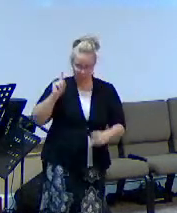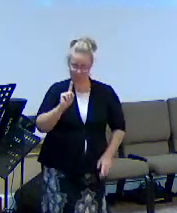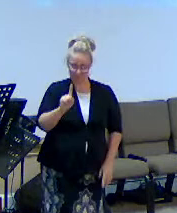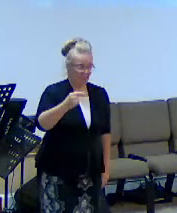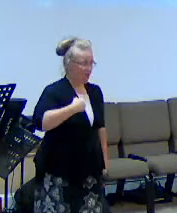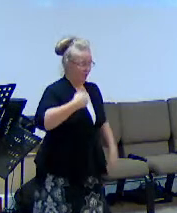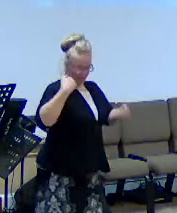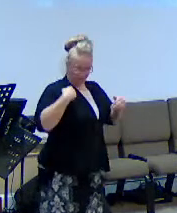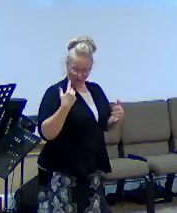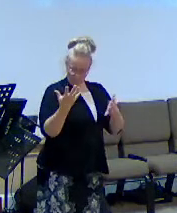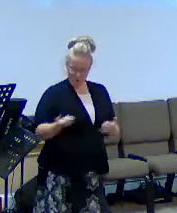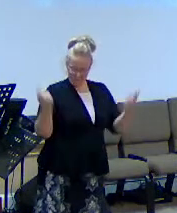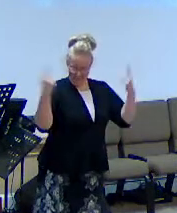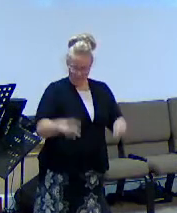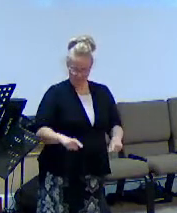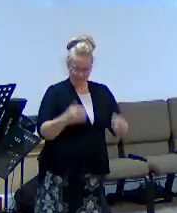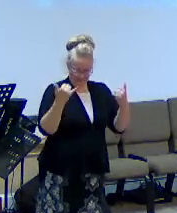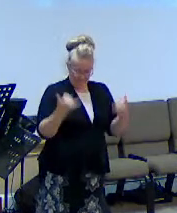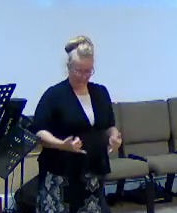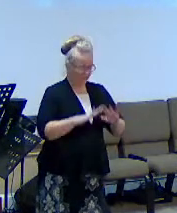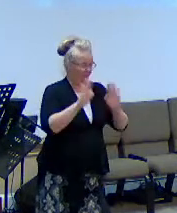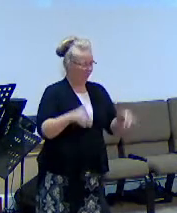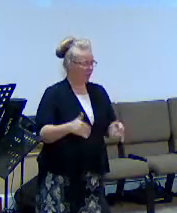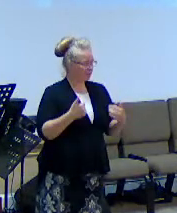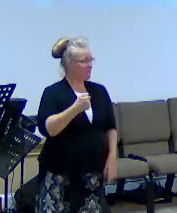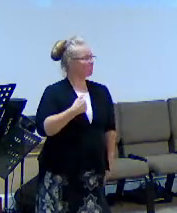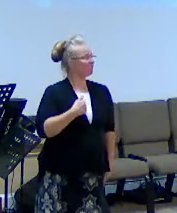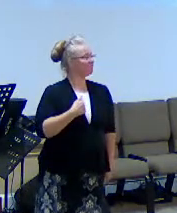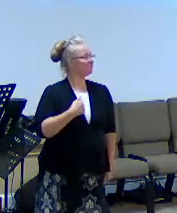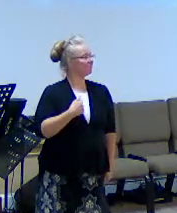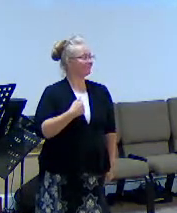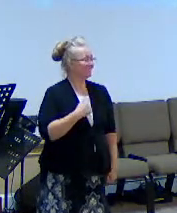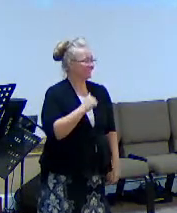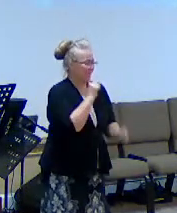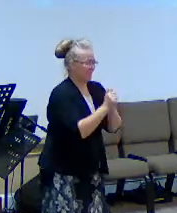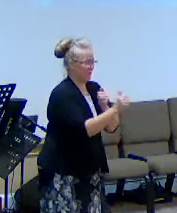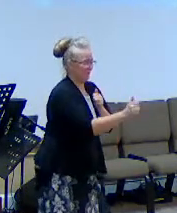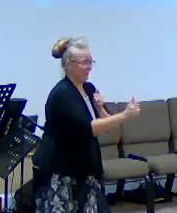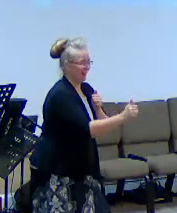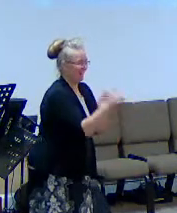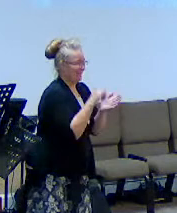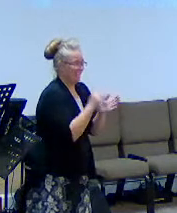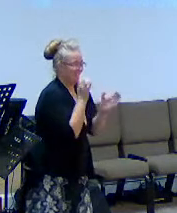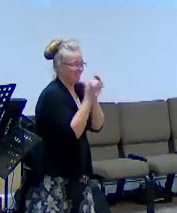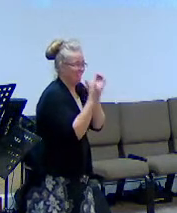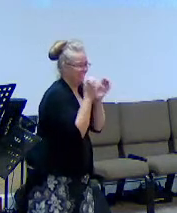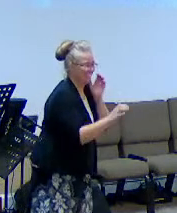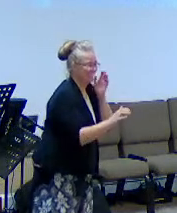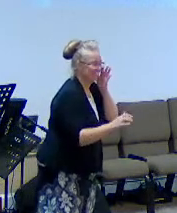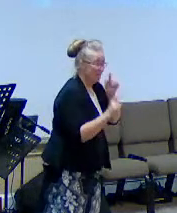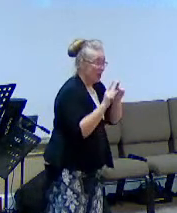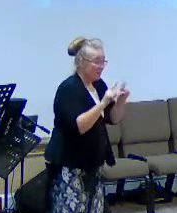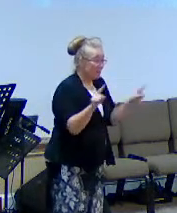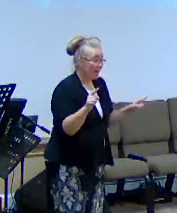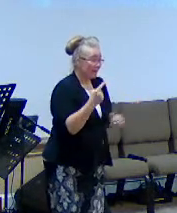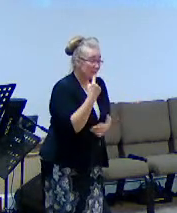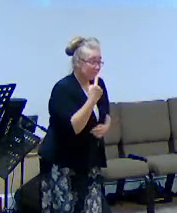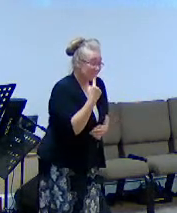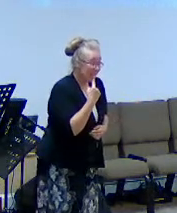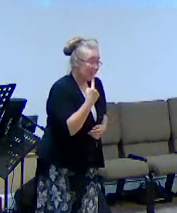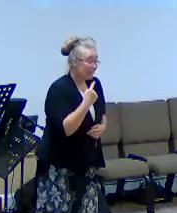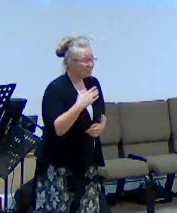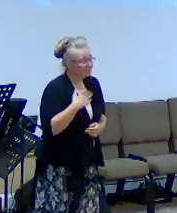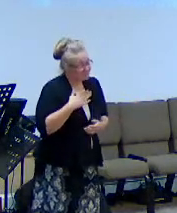is what I want to happen in this house. You ain't going to get very far. But if you can just let your approach